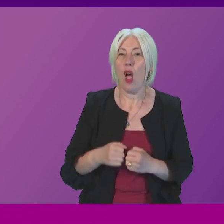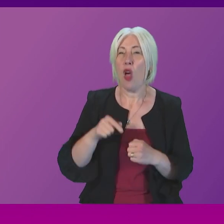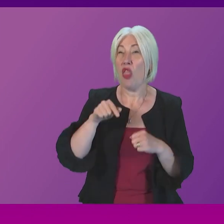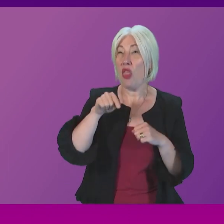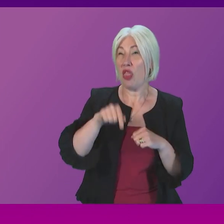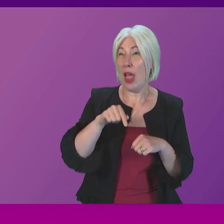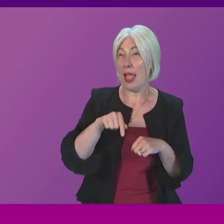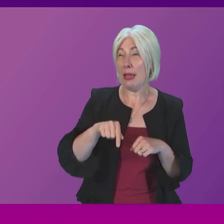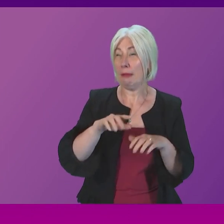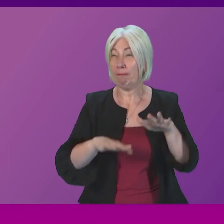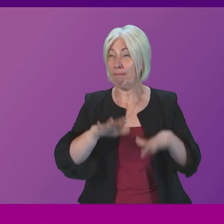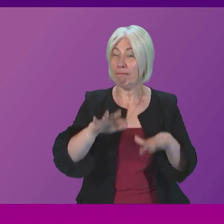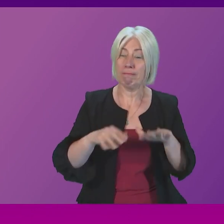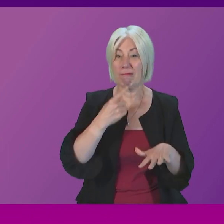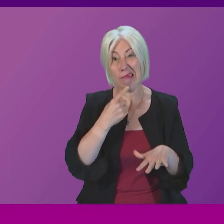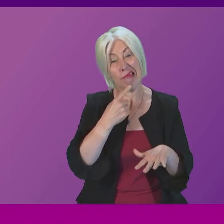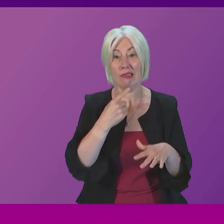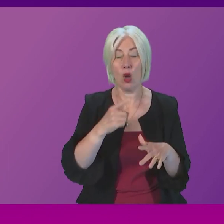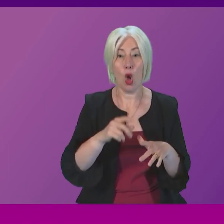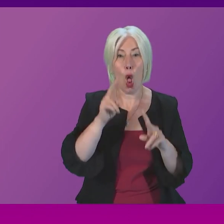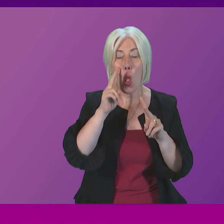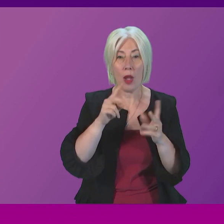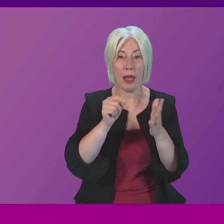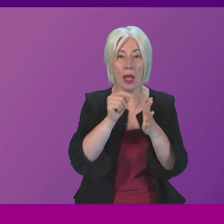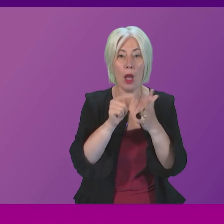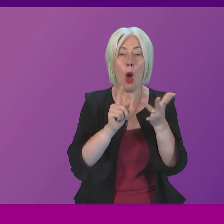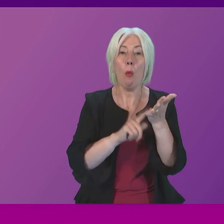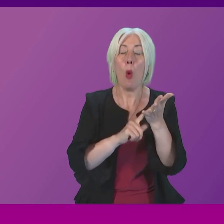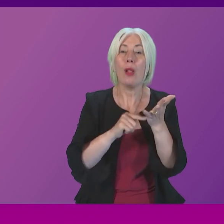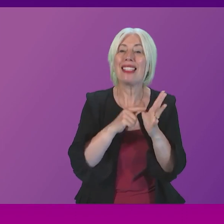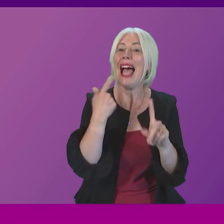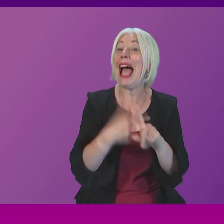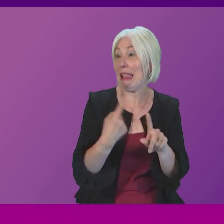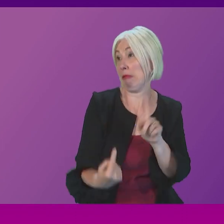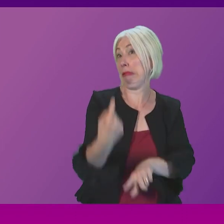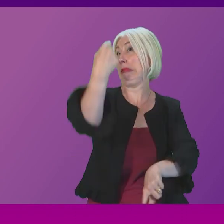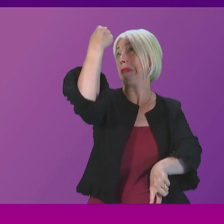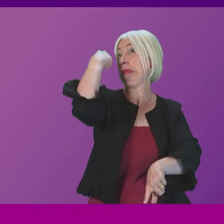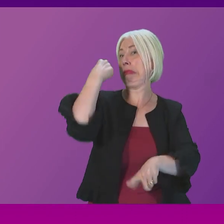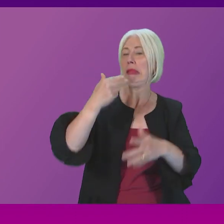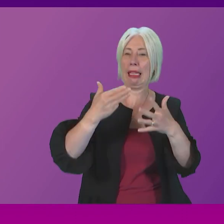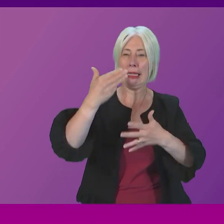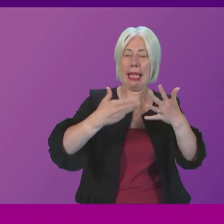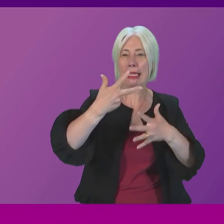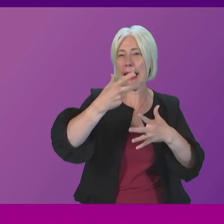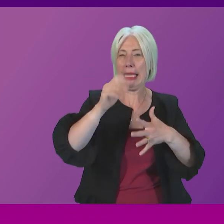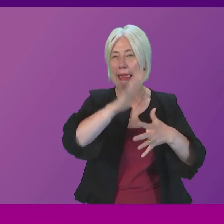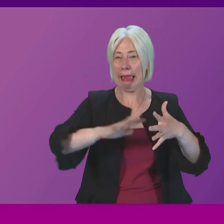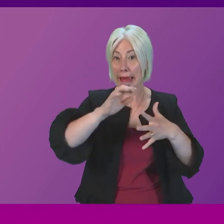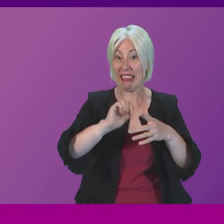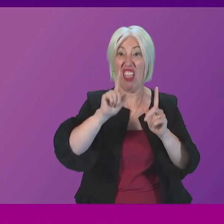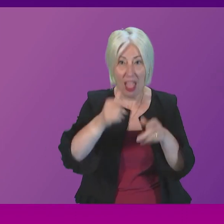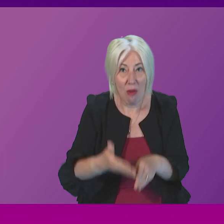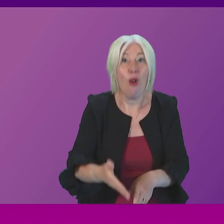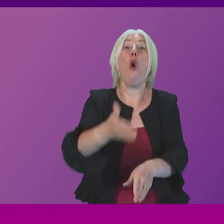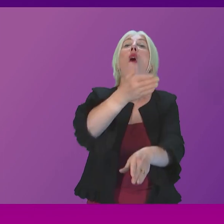arena, we were sort of like, well, we were looking at the poll tax in those days, because we're going right back to the 80s. And even prior